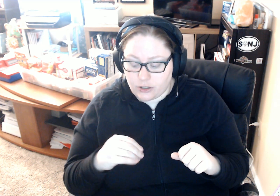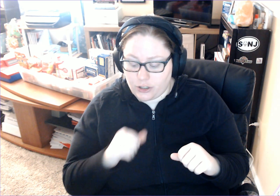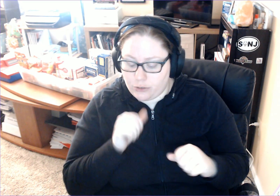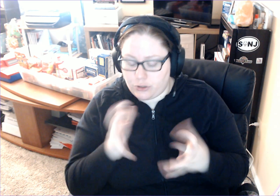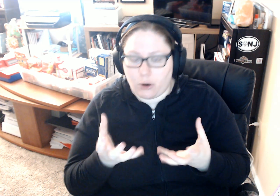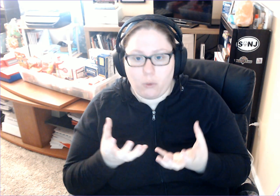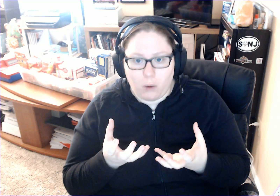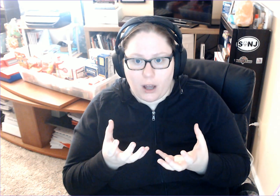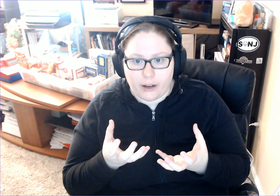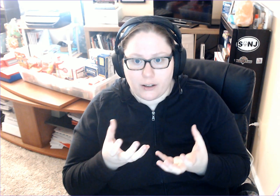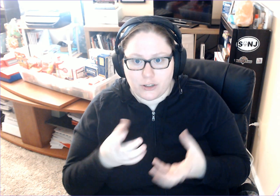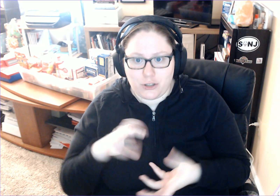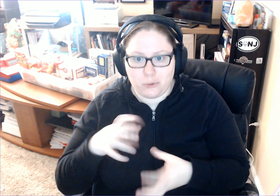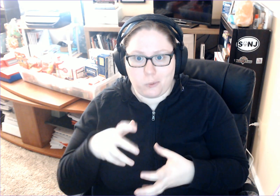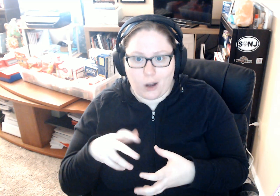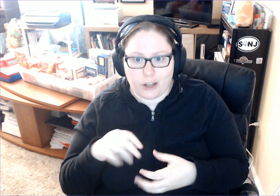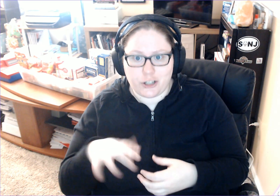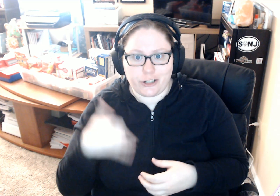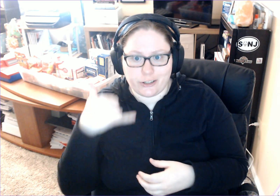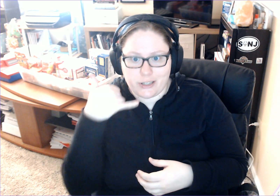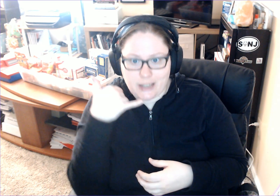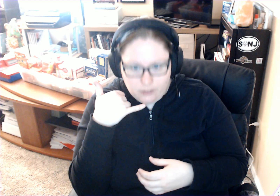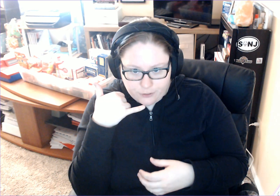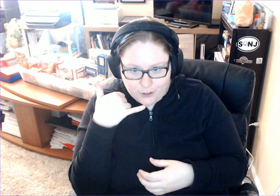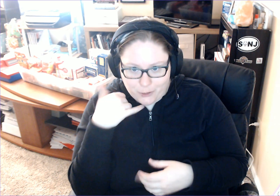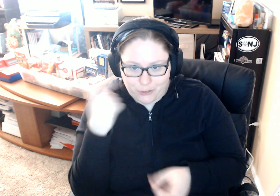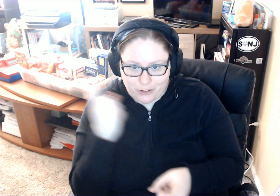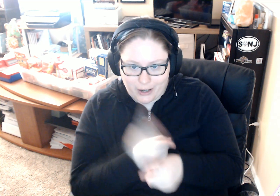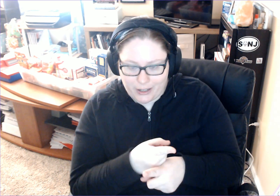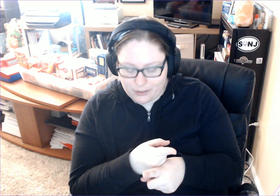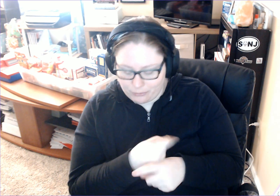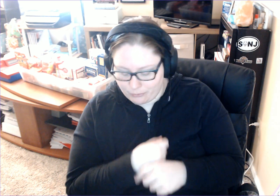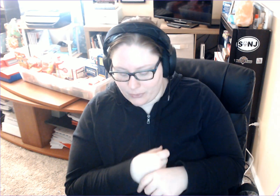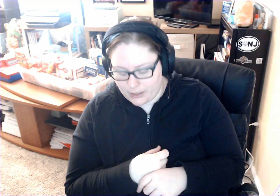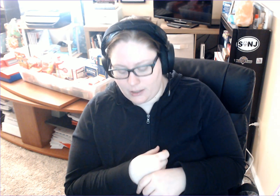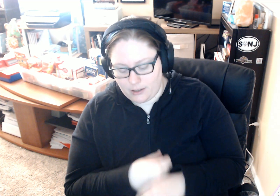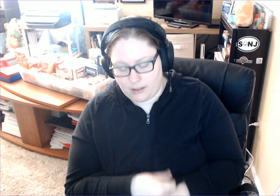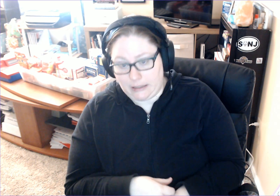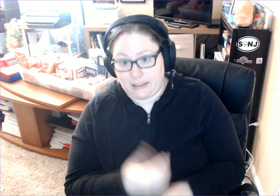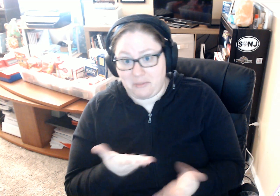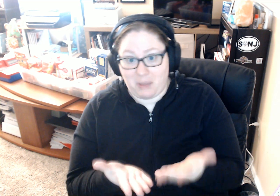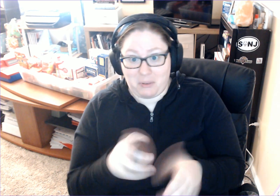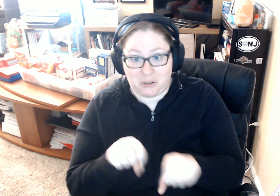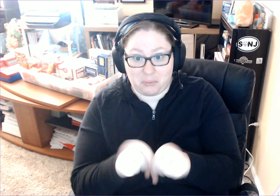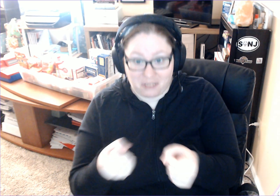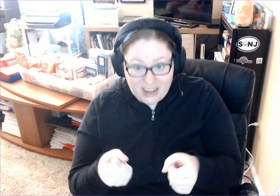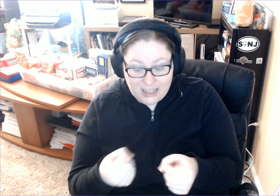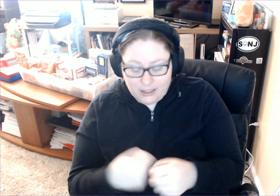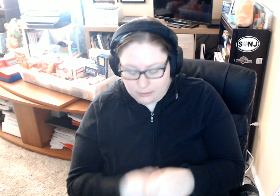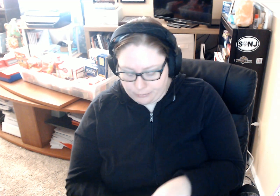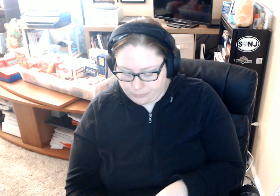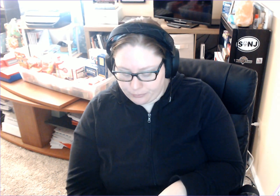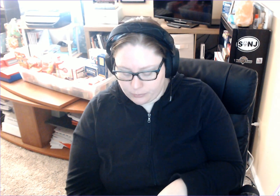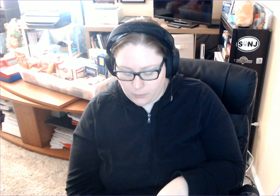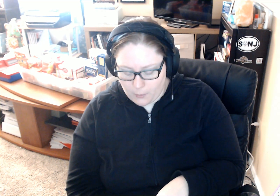don't want to wash your cell phone, right? Maybe it'll break. All